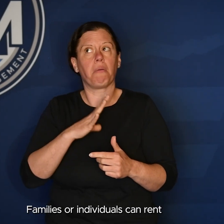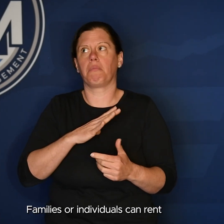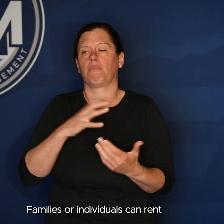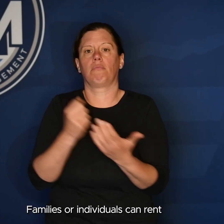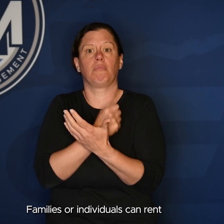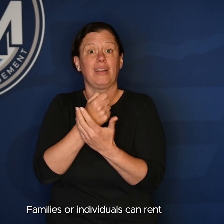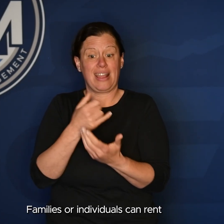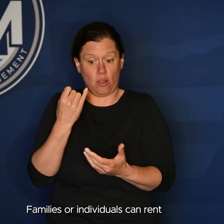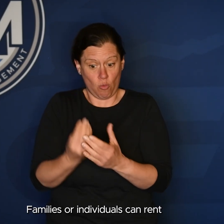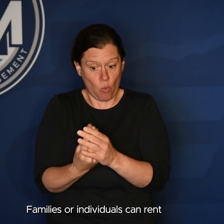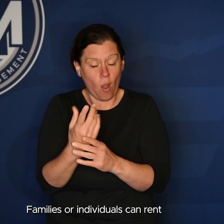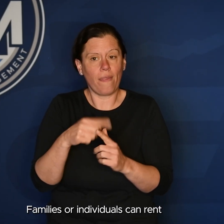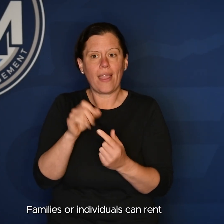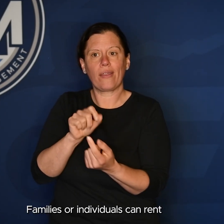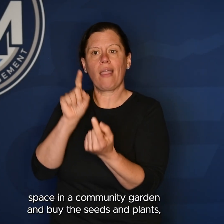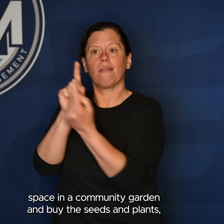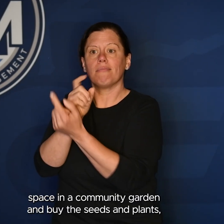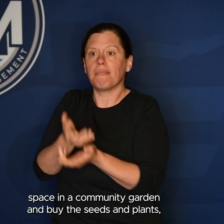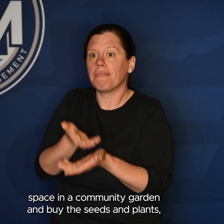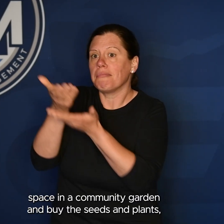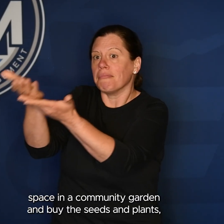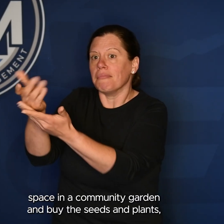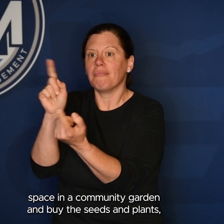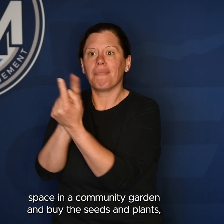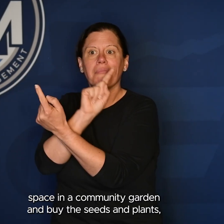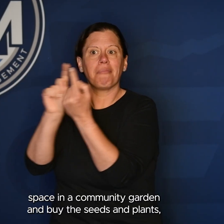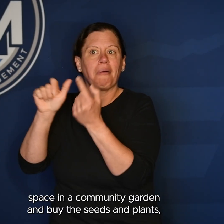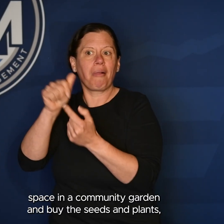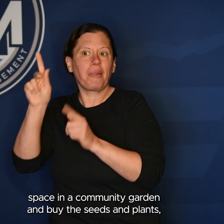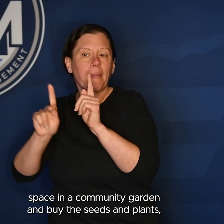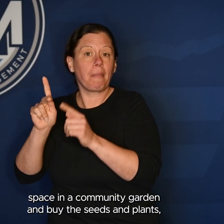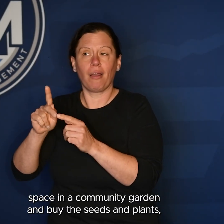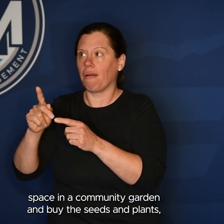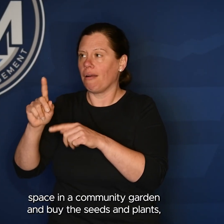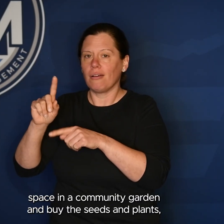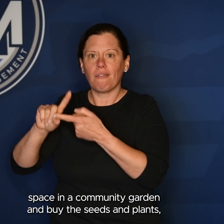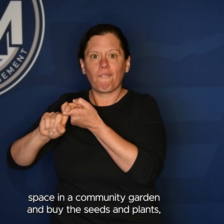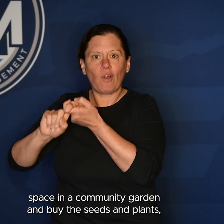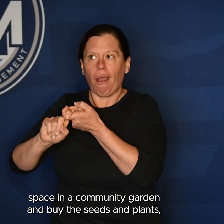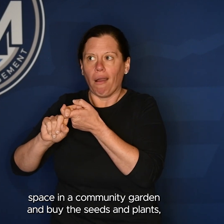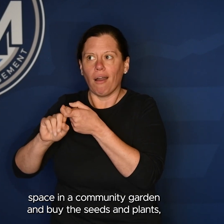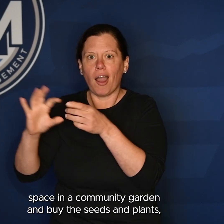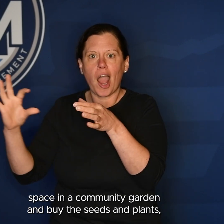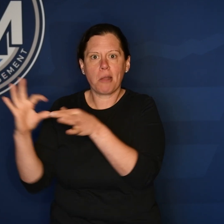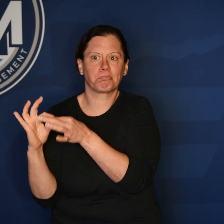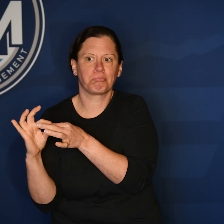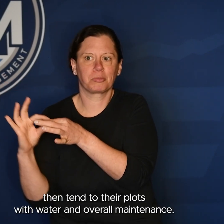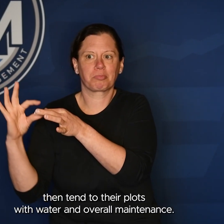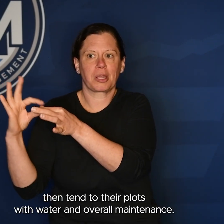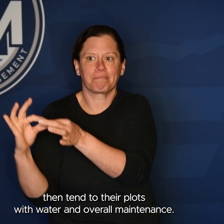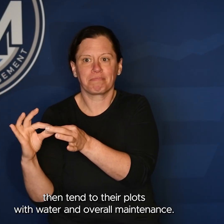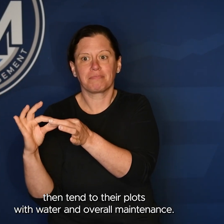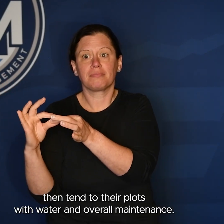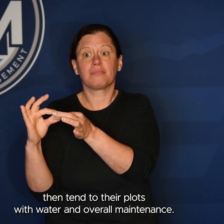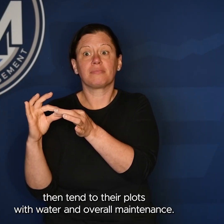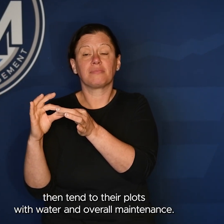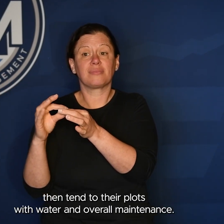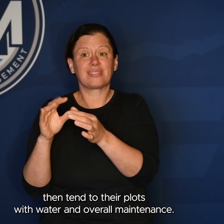Families or individuals can rent space in a community garden and buy the seeds and plants, then tend to their plots